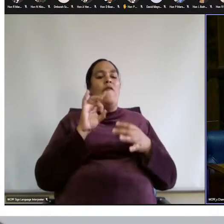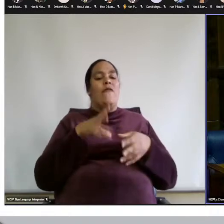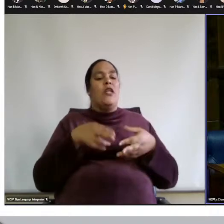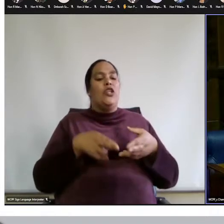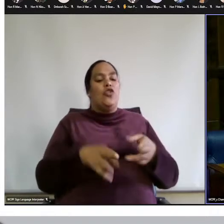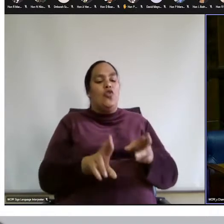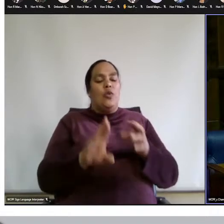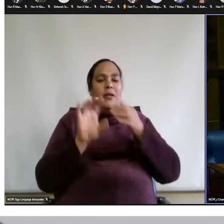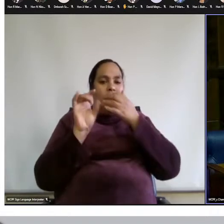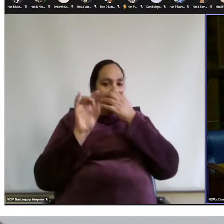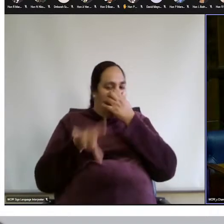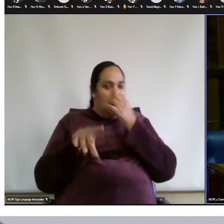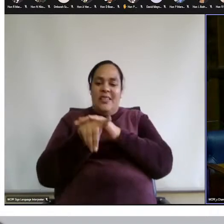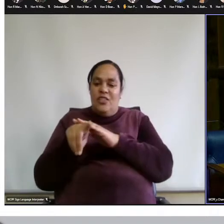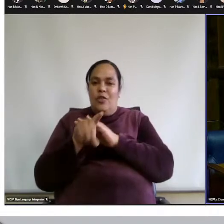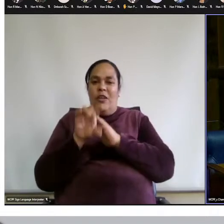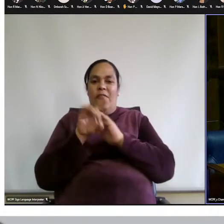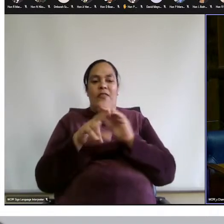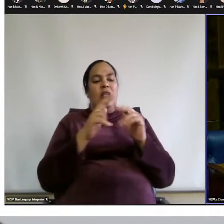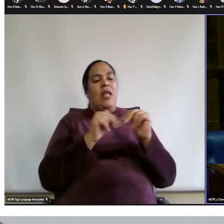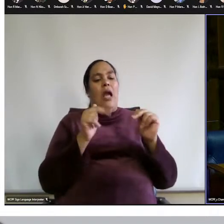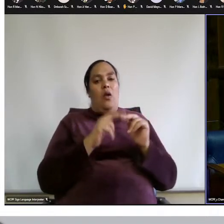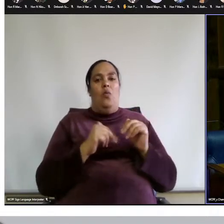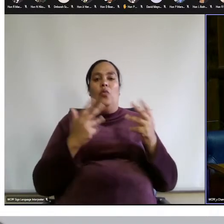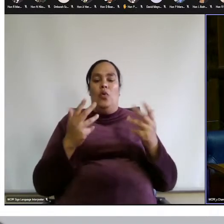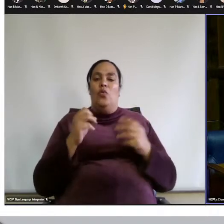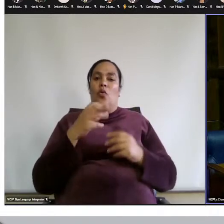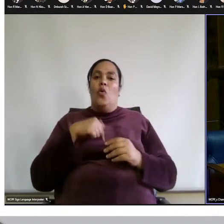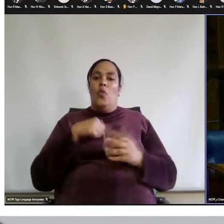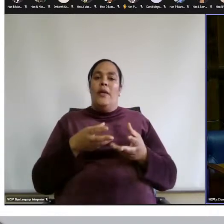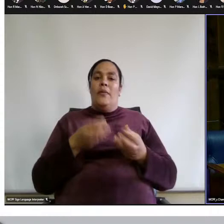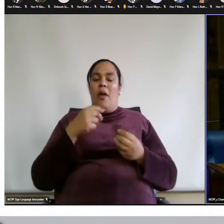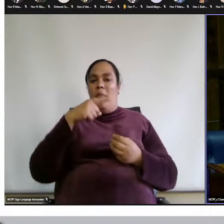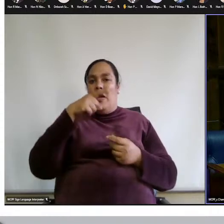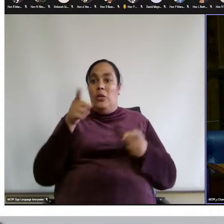which districts, which towns. So we get a hotspot